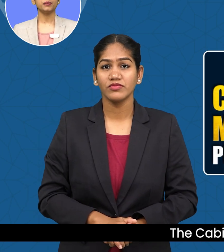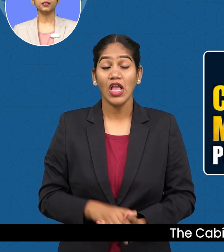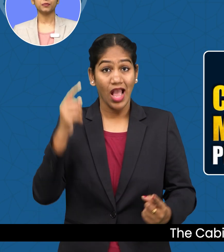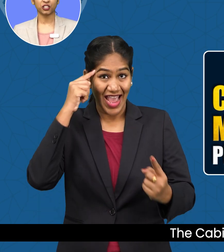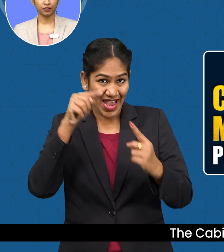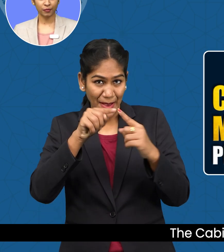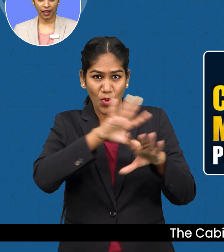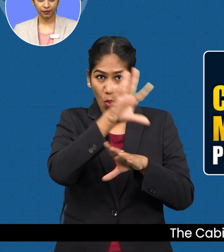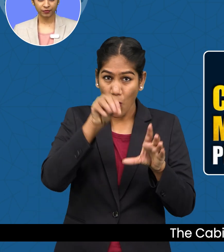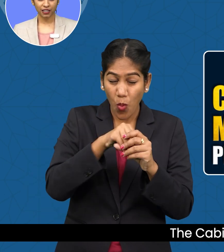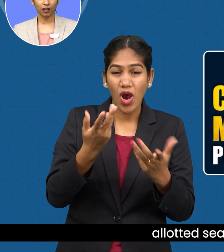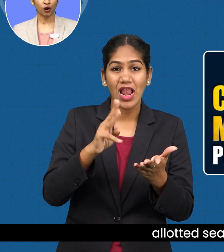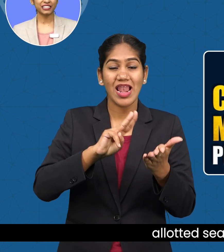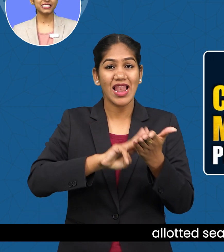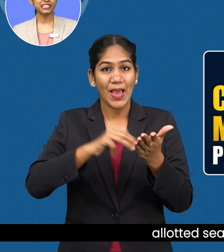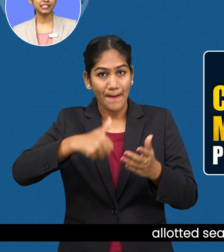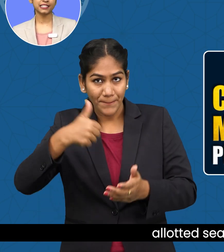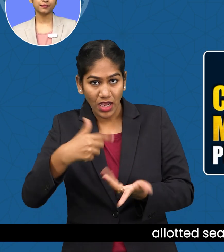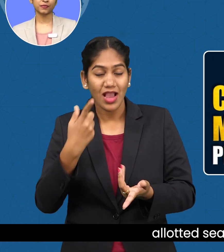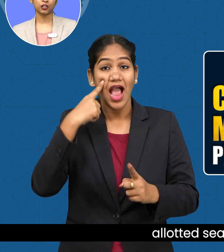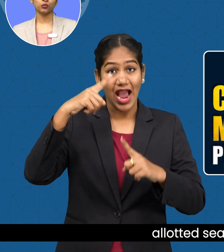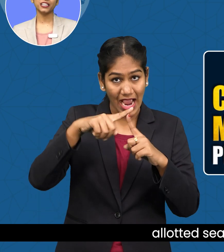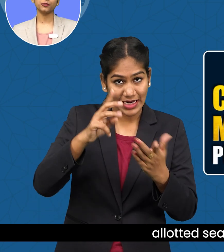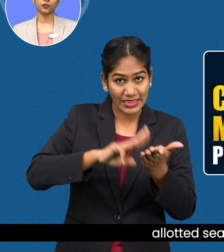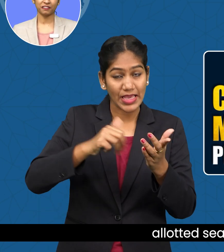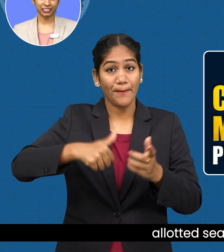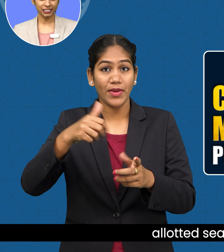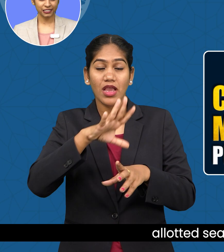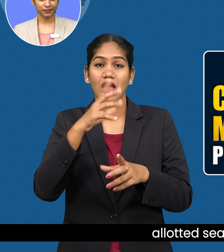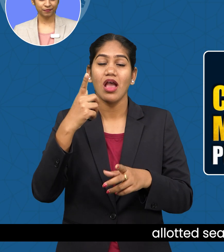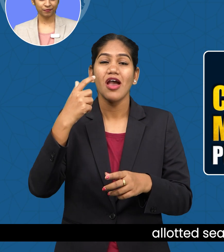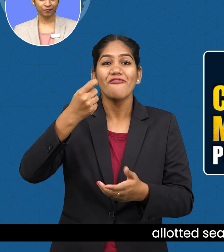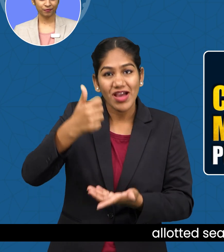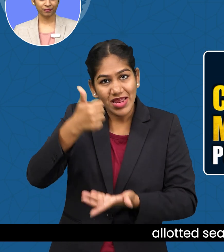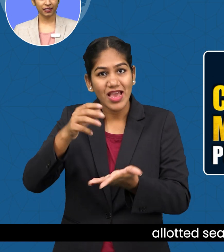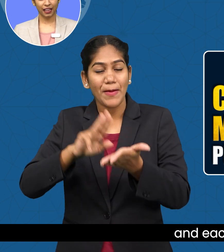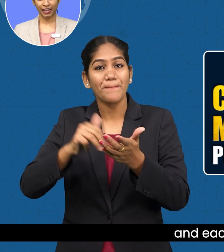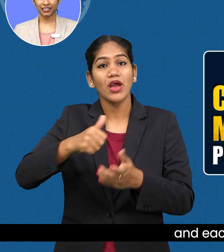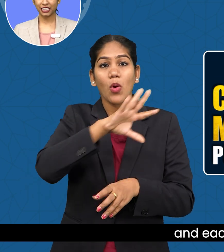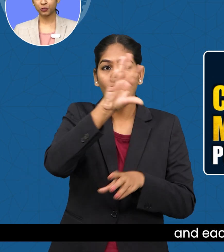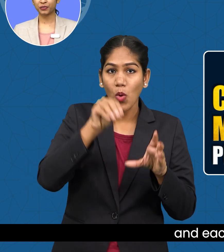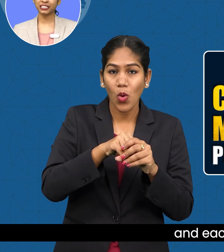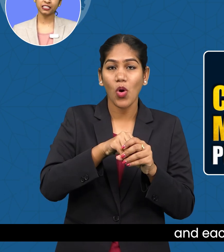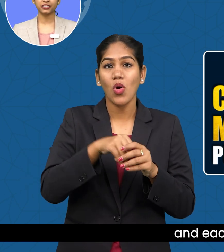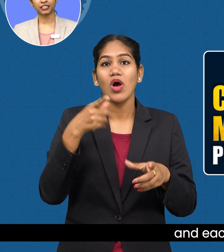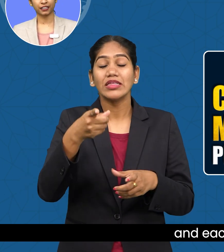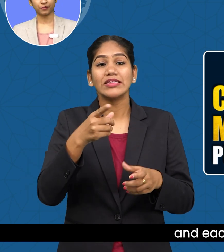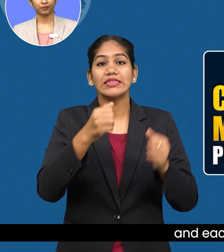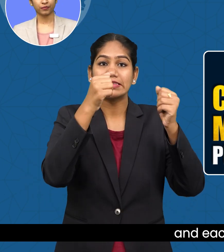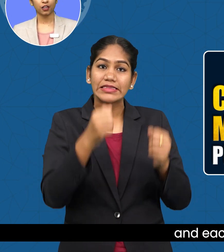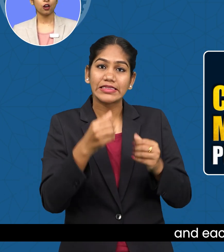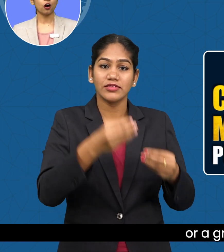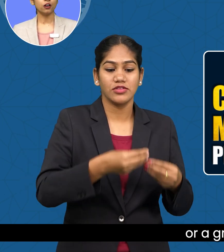The Cabinet Mission Plan allotted seats to each provinces and each princely